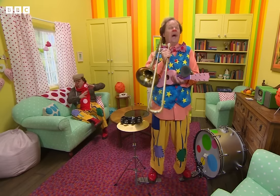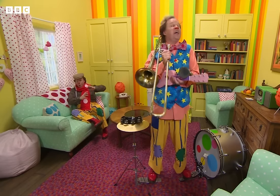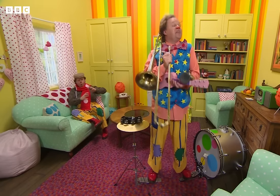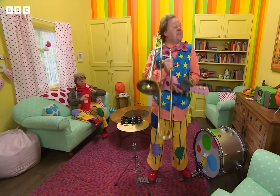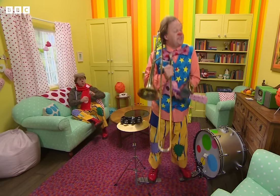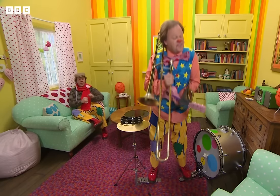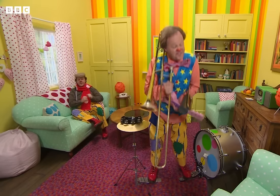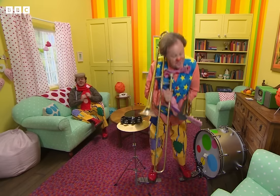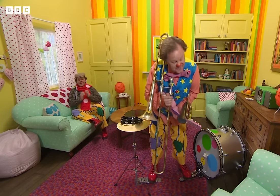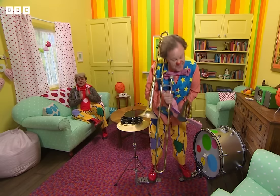Oof.